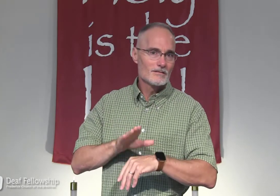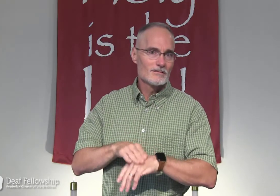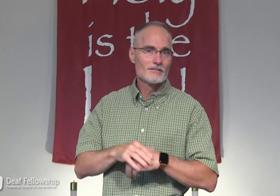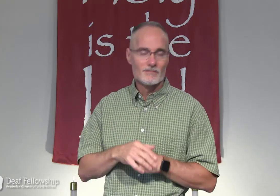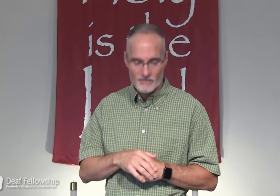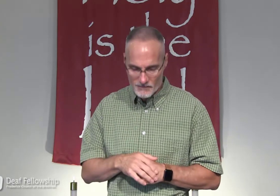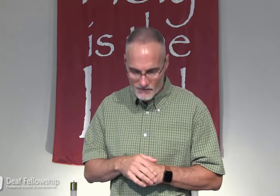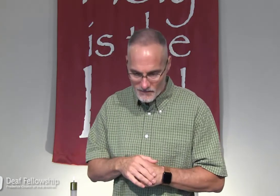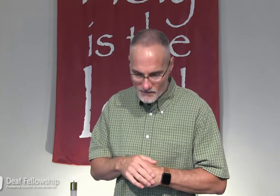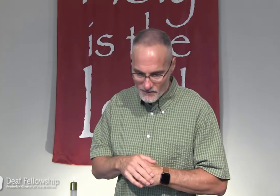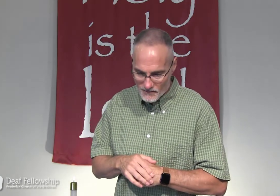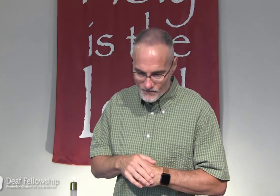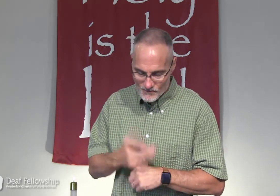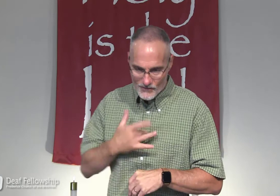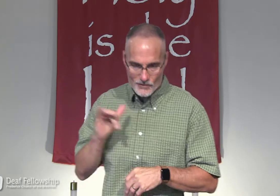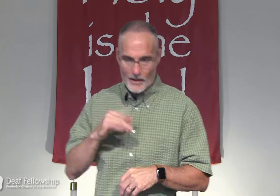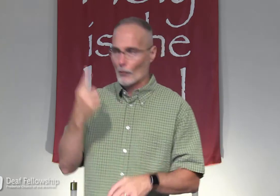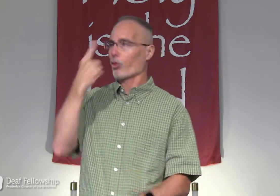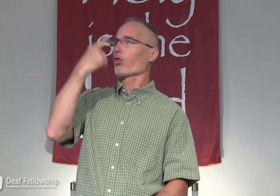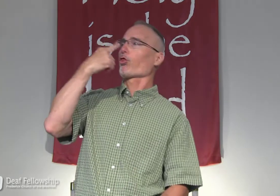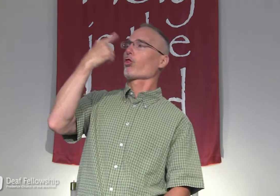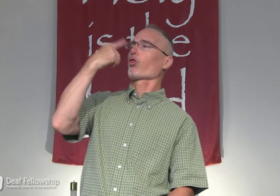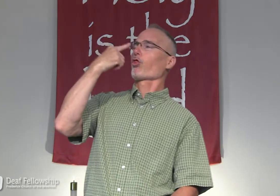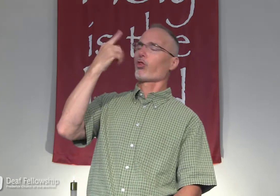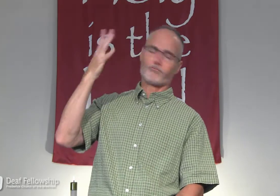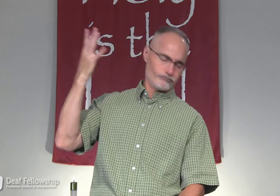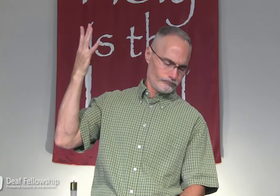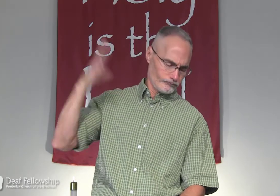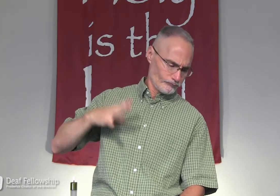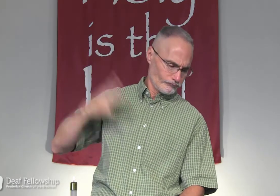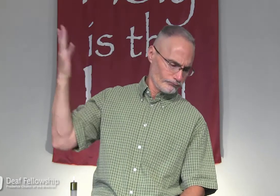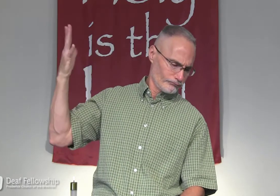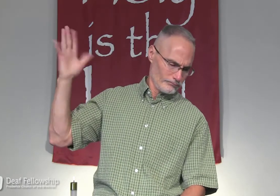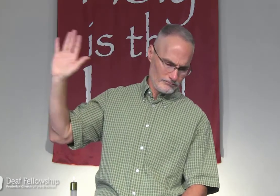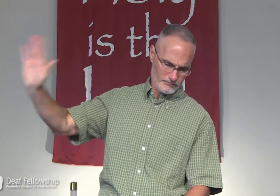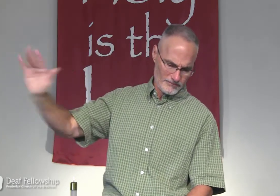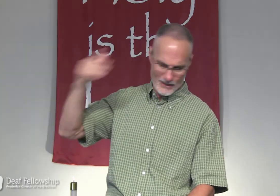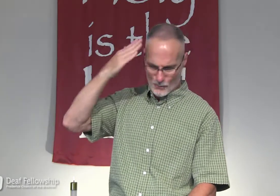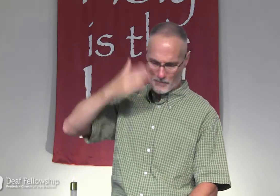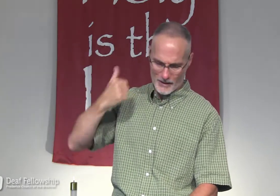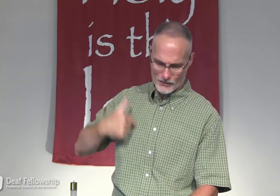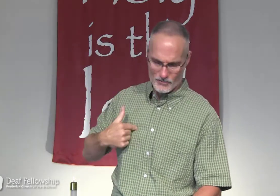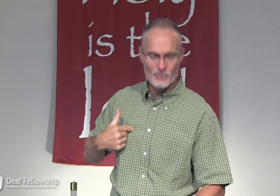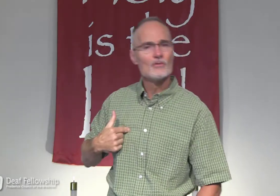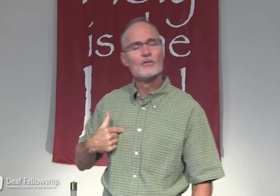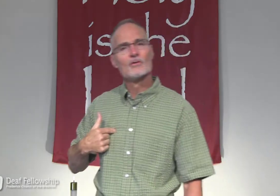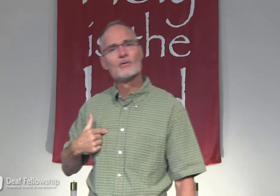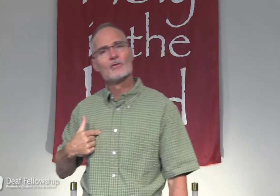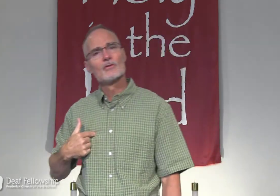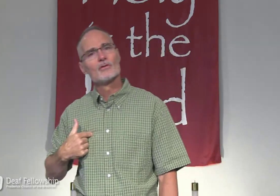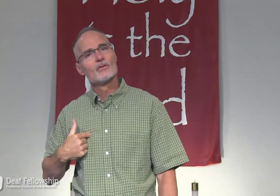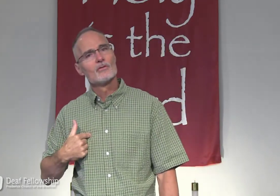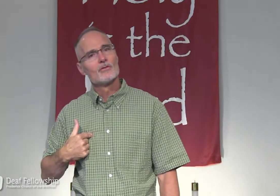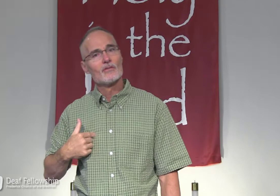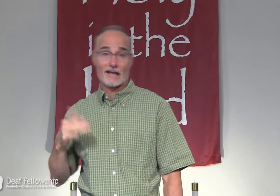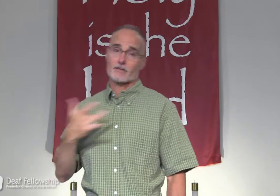general, people don't like to be warned about things. Feels like we're being scolded, right? We know better. We don't need